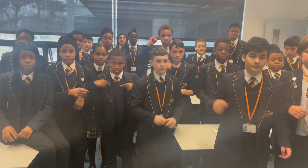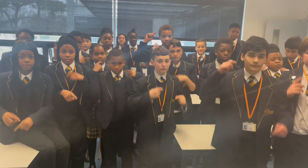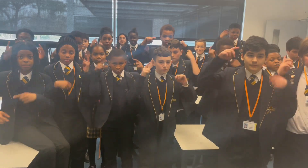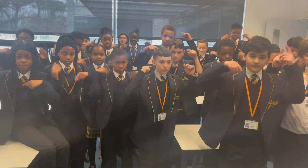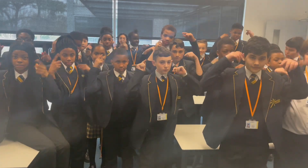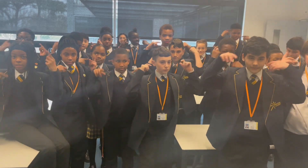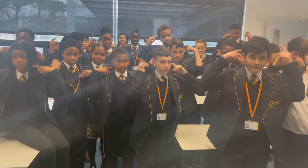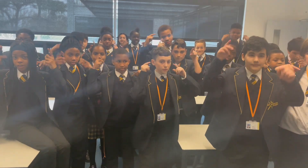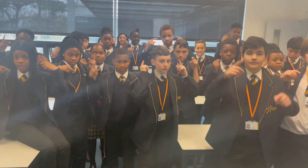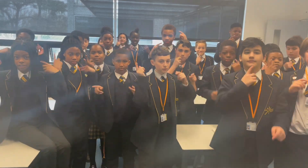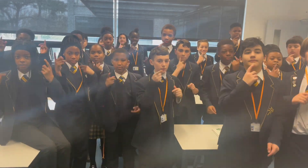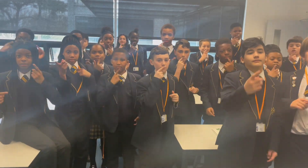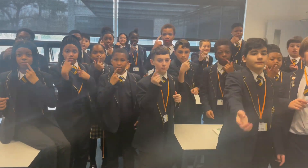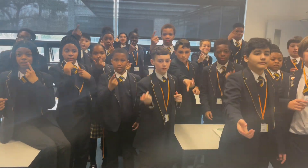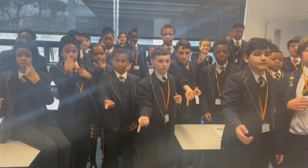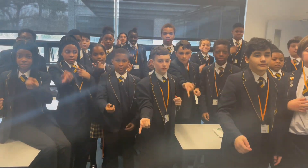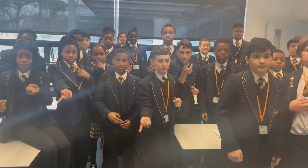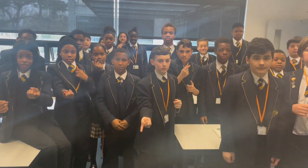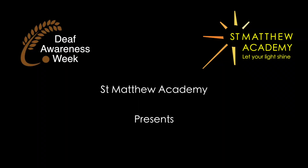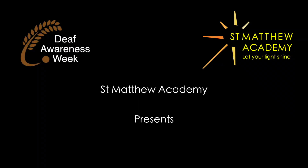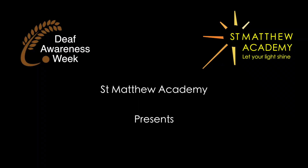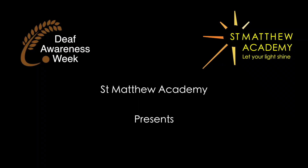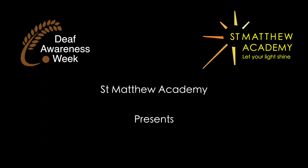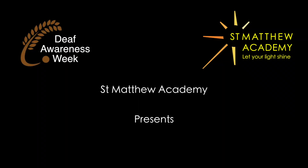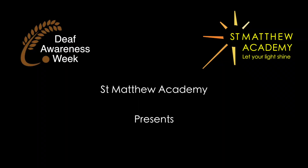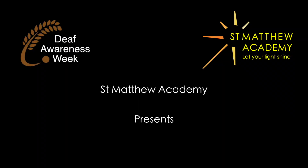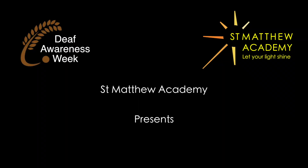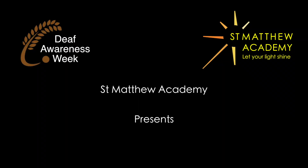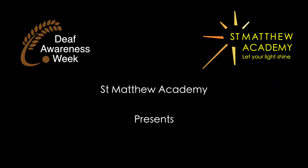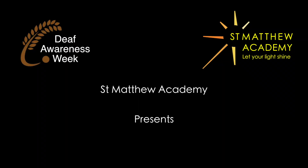It might seem crazy what I'm about to say.